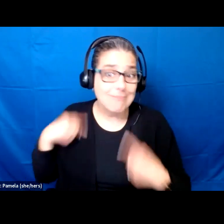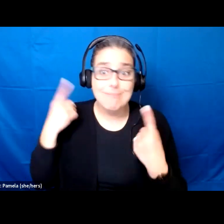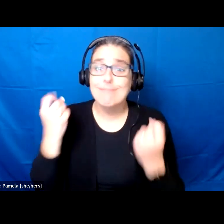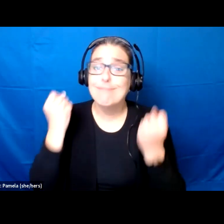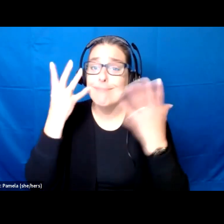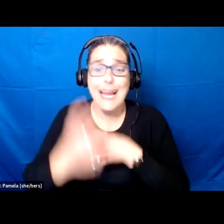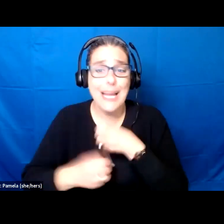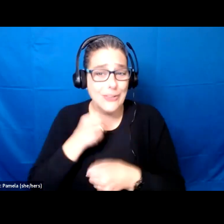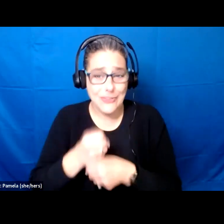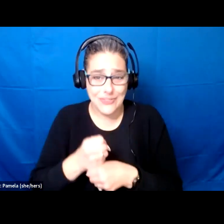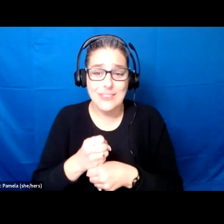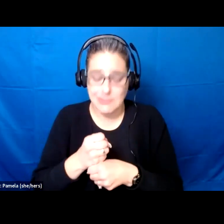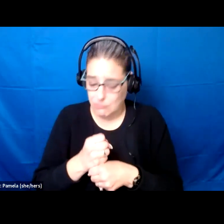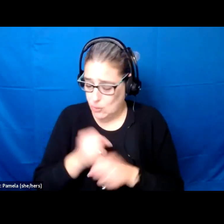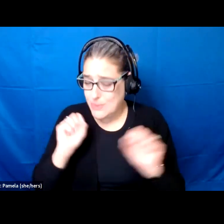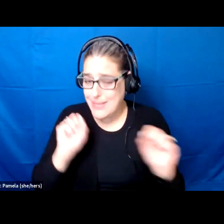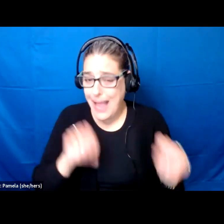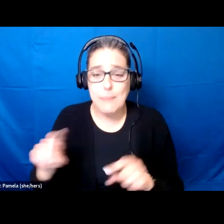find a job.